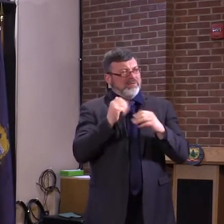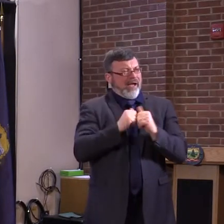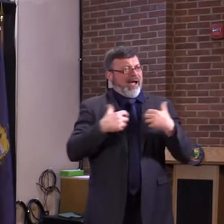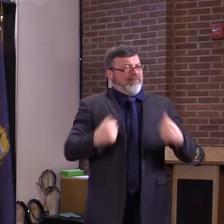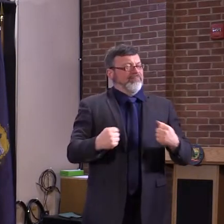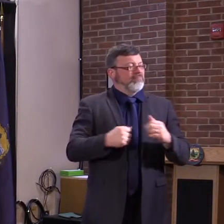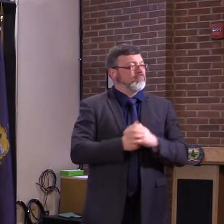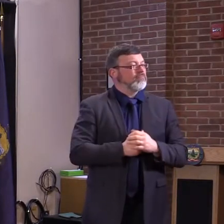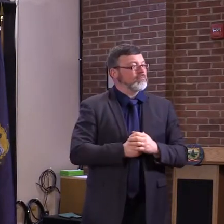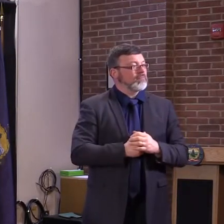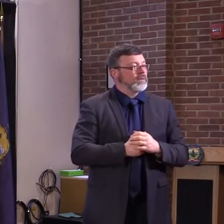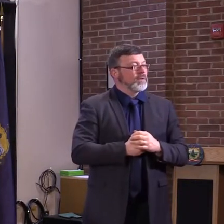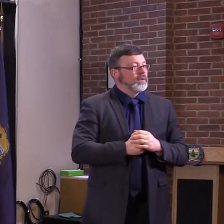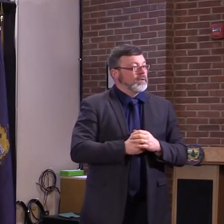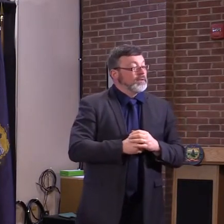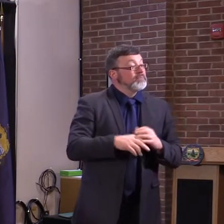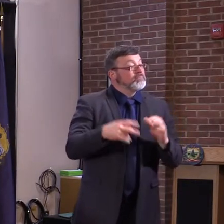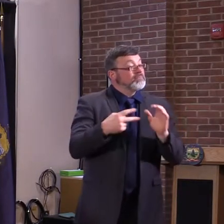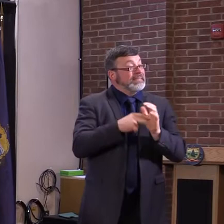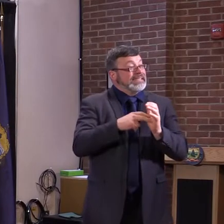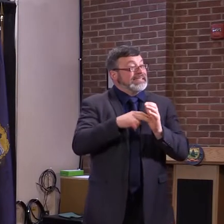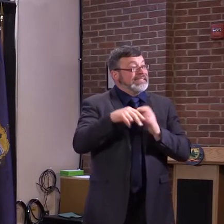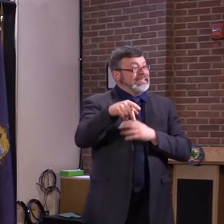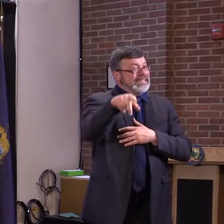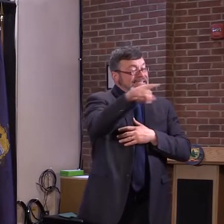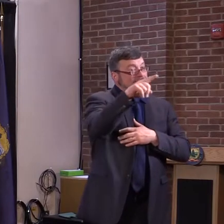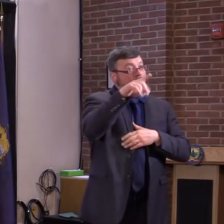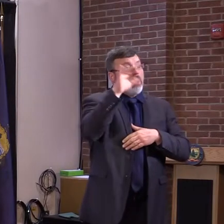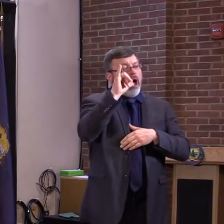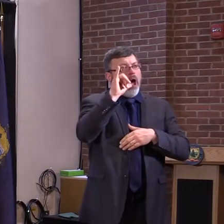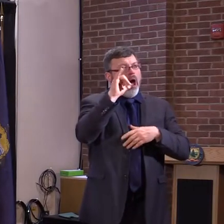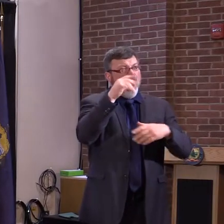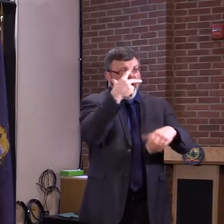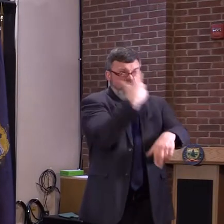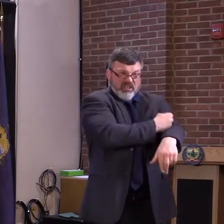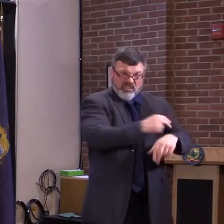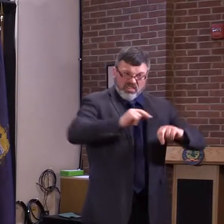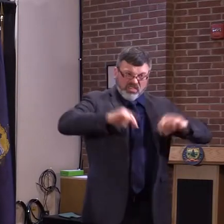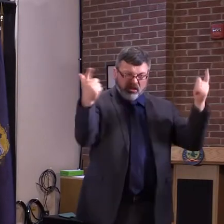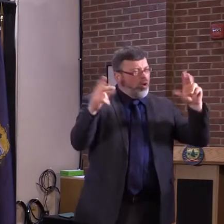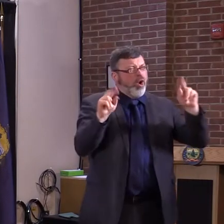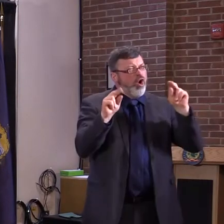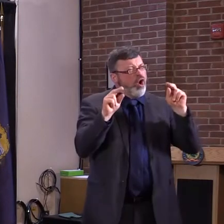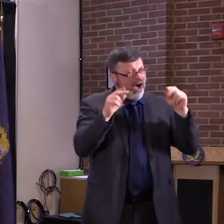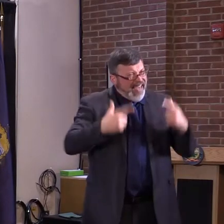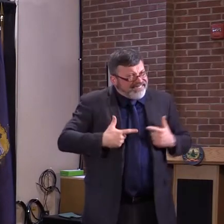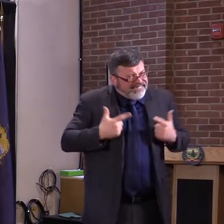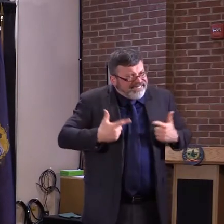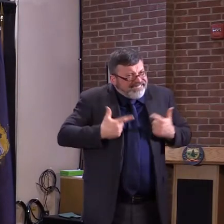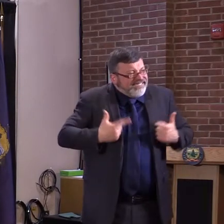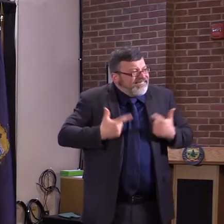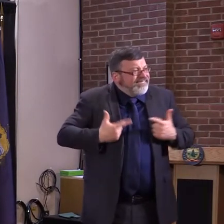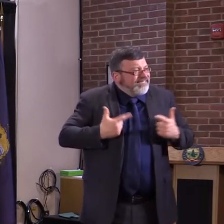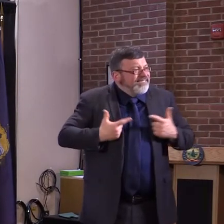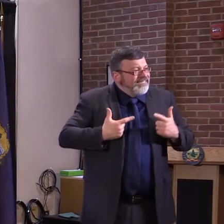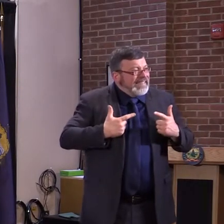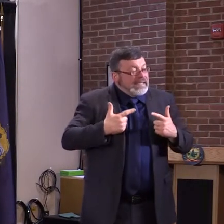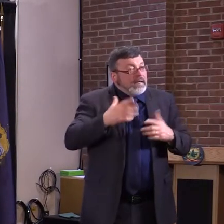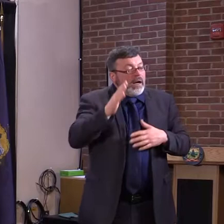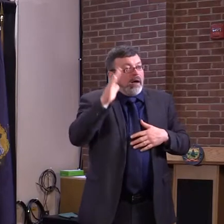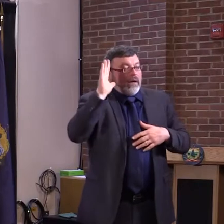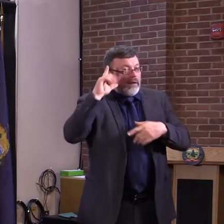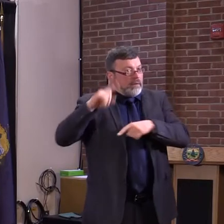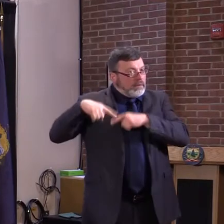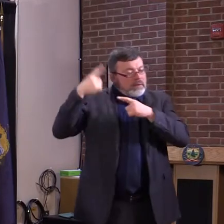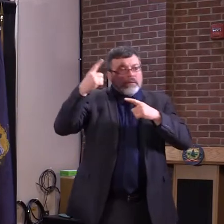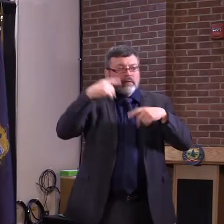initial vaccine series didn't work. What it means is we've learned more during this ongoing pandemic, and it